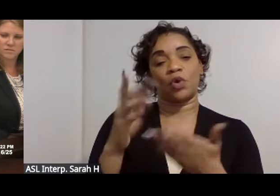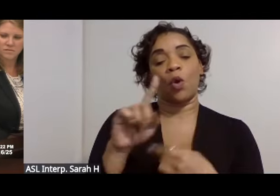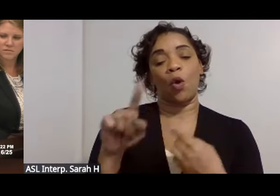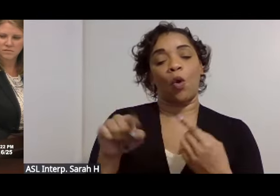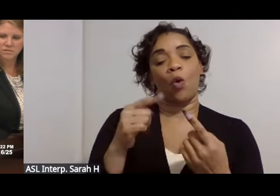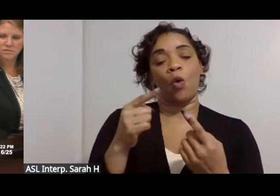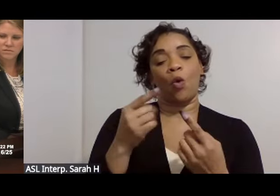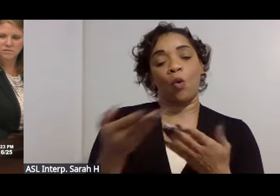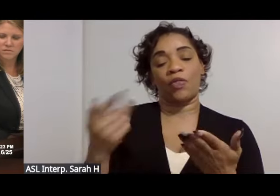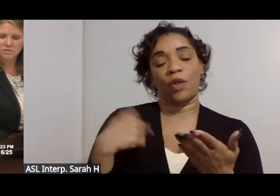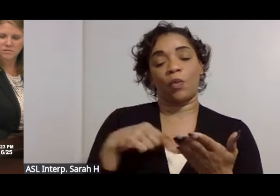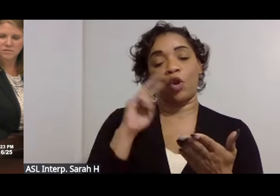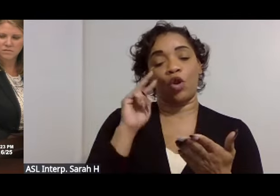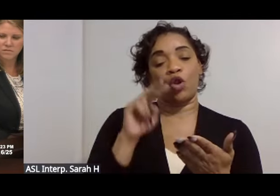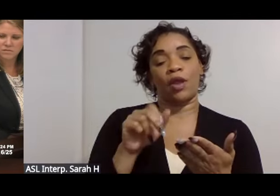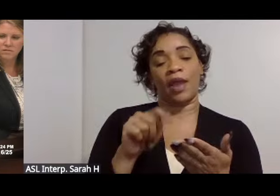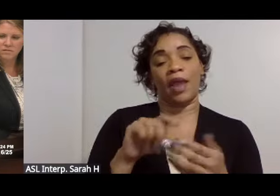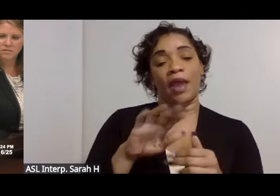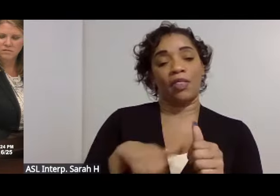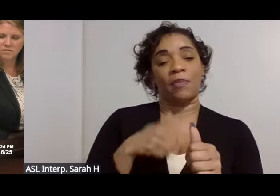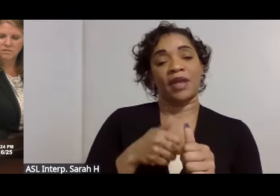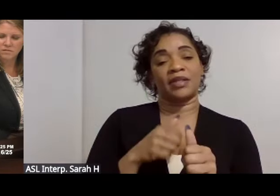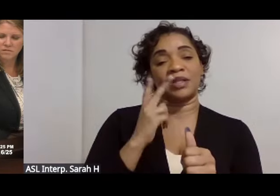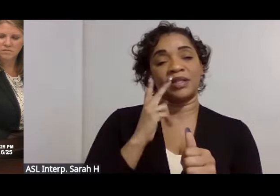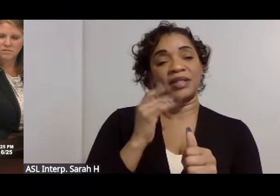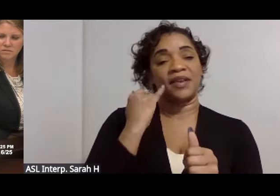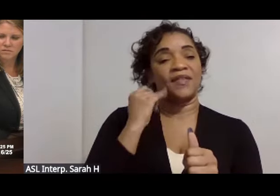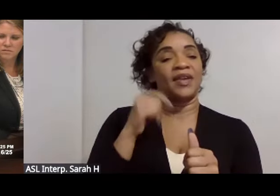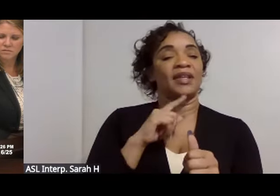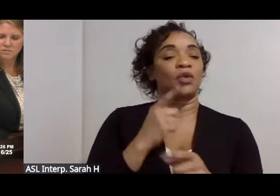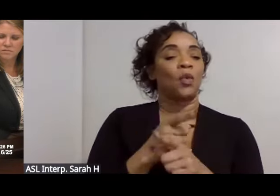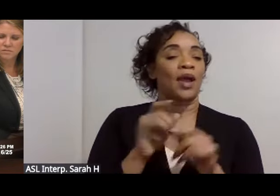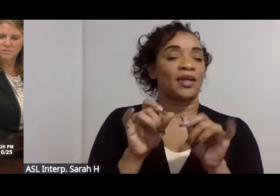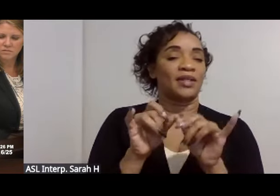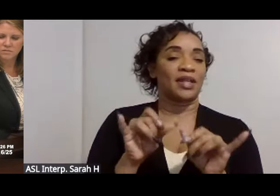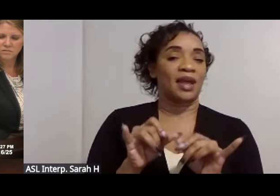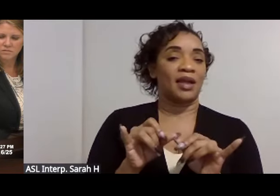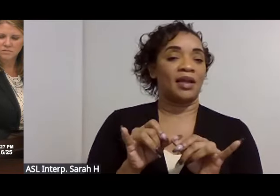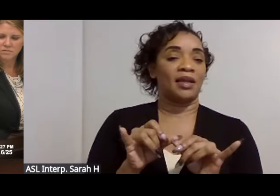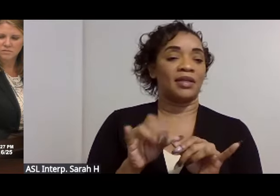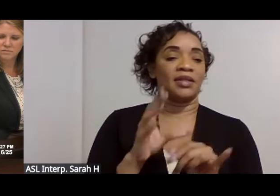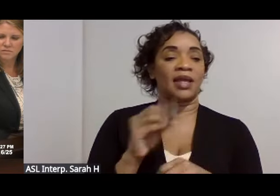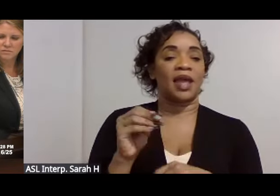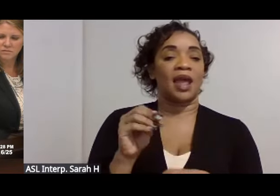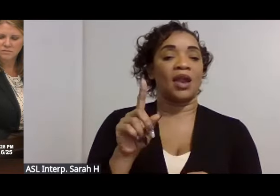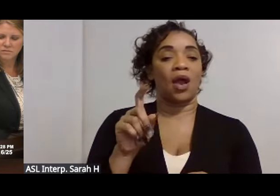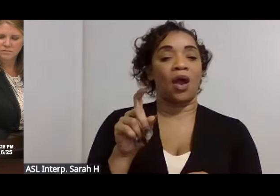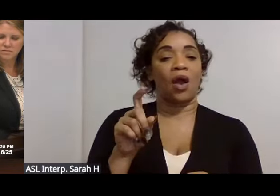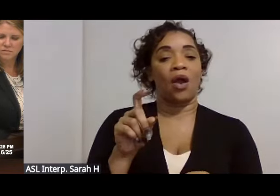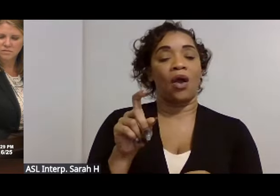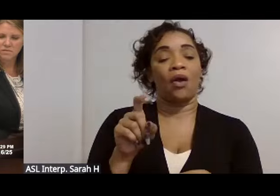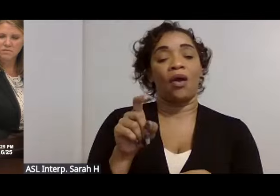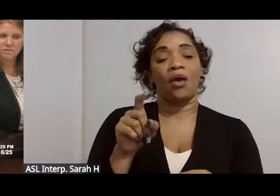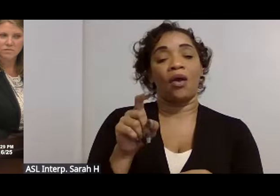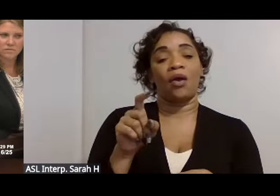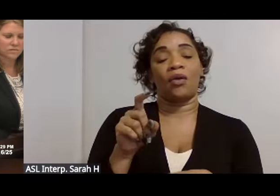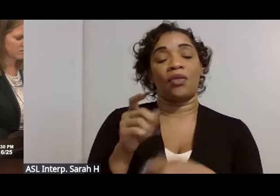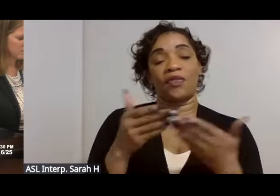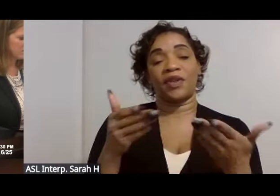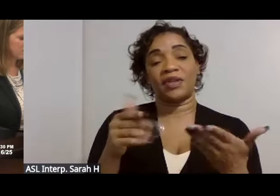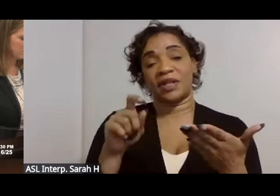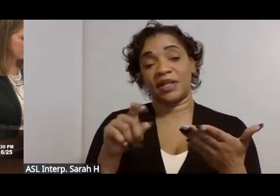proposal itself is it the right size? And are the elements that have to be there present? So